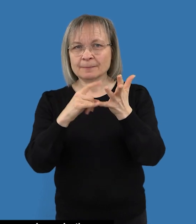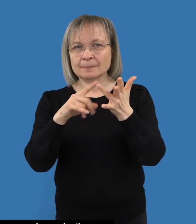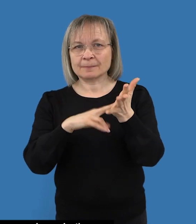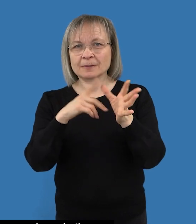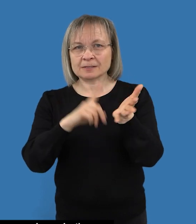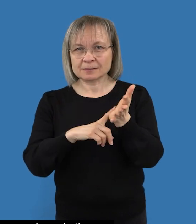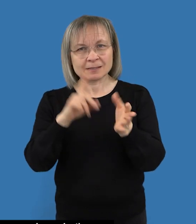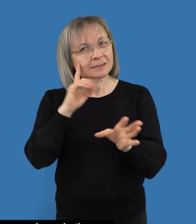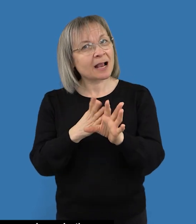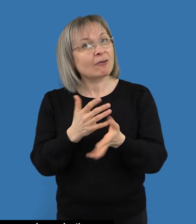Interpersonal psychotherapy.